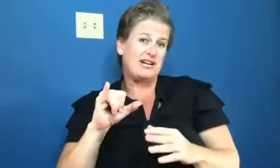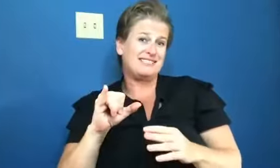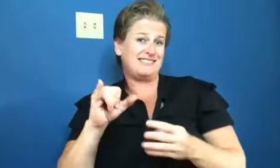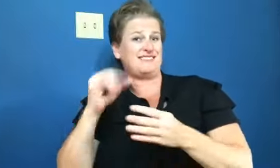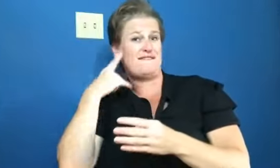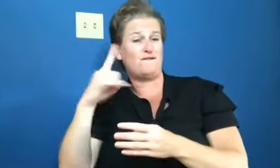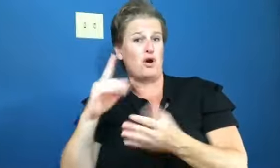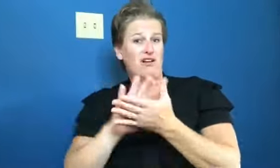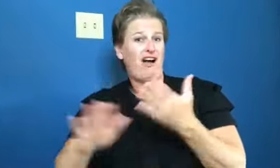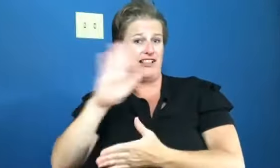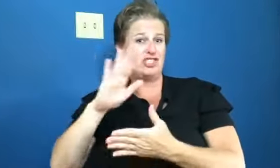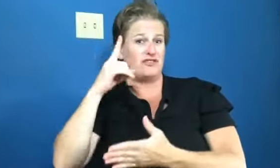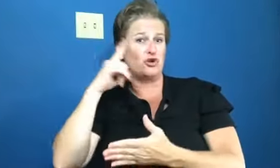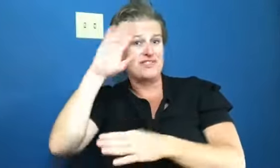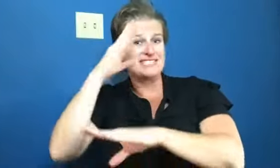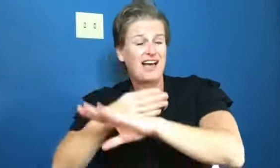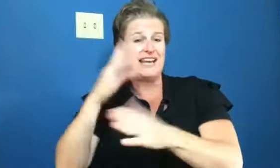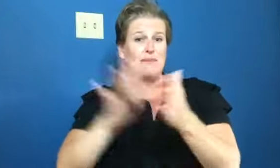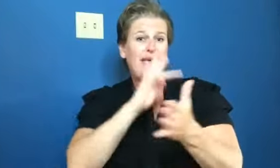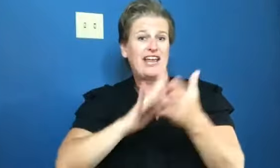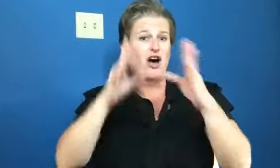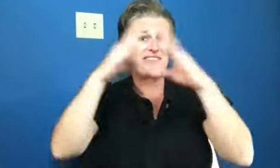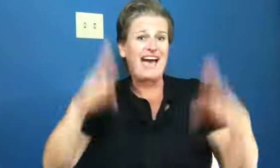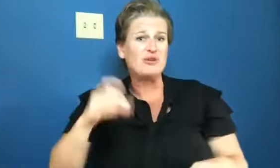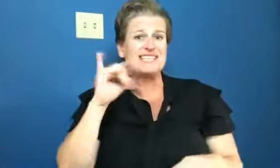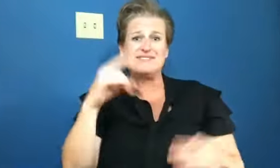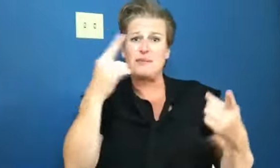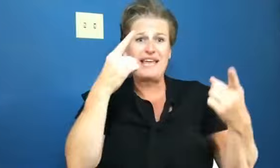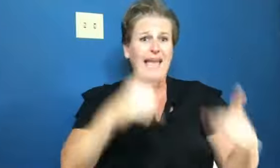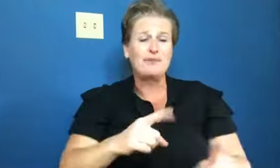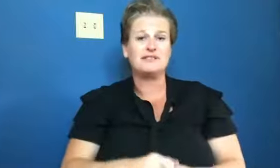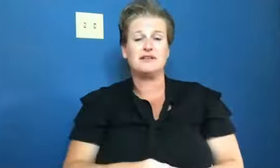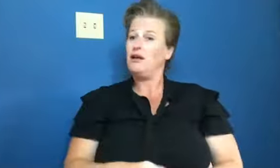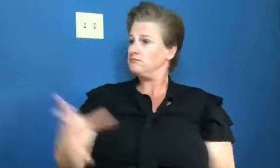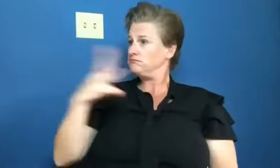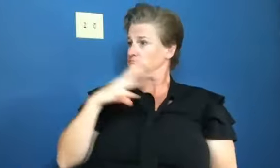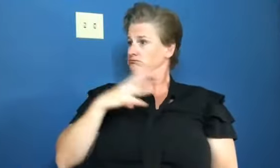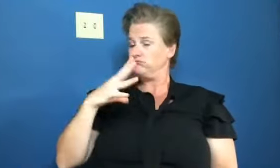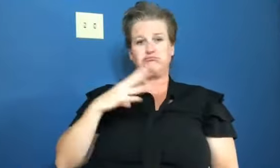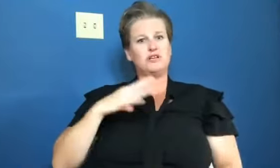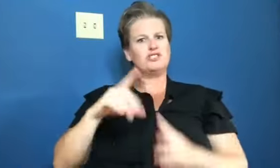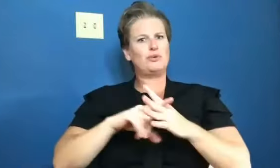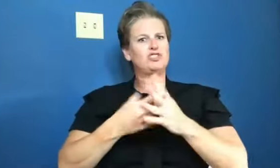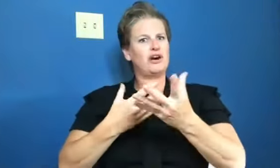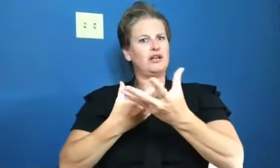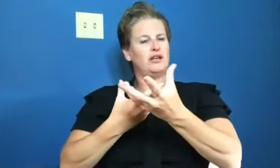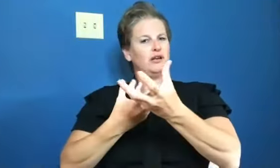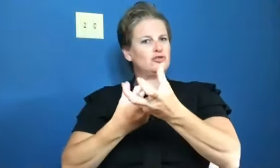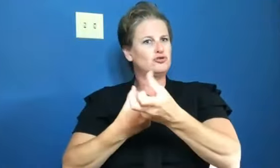son and pay off the house? And he said, I'd be happy to. And the relationship started, the trust and the tenderness started to come into place. And then one